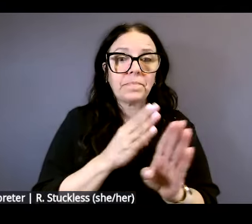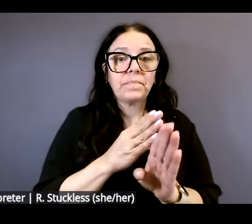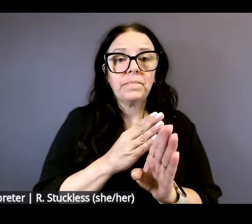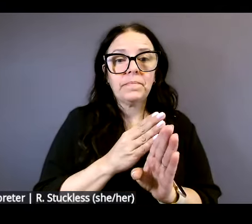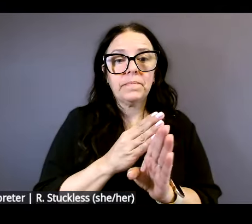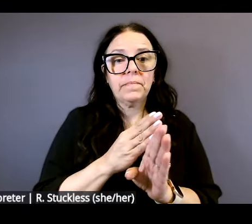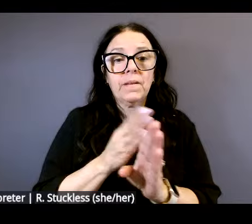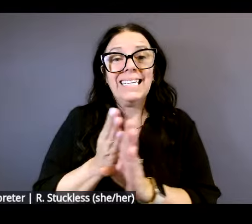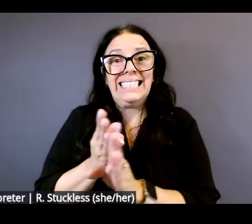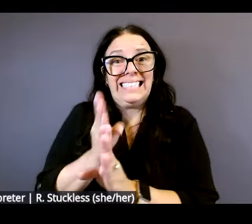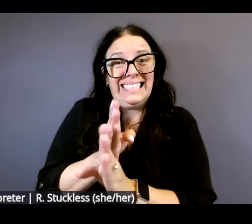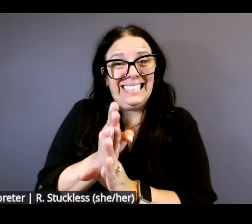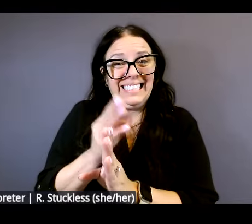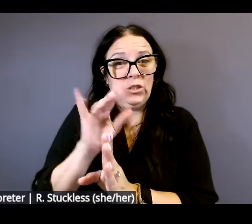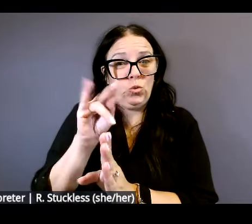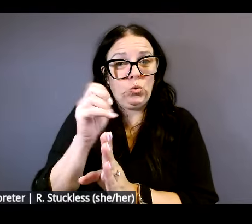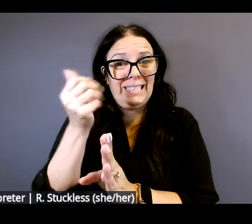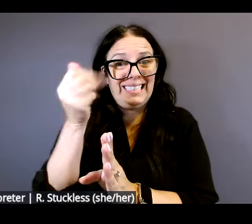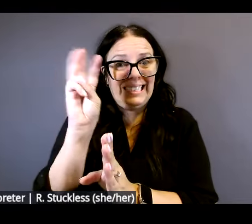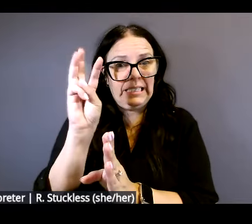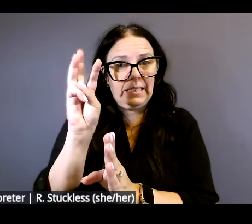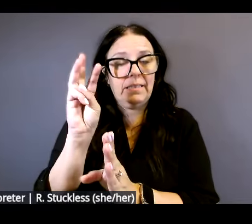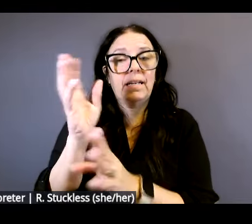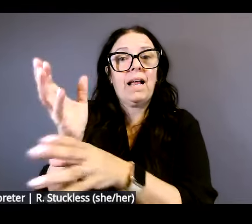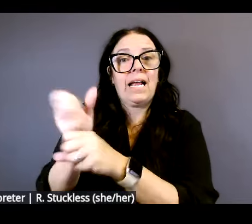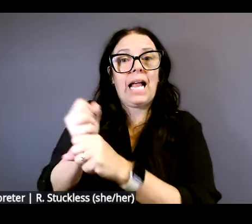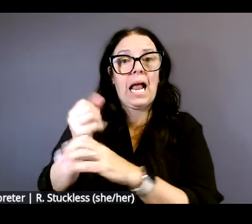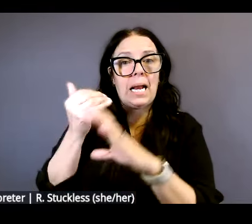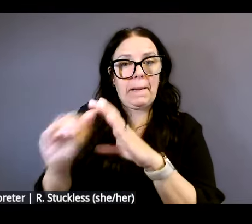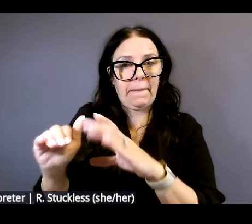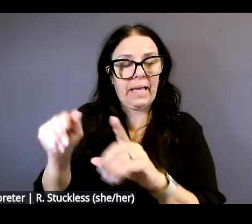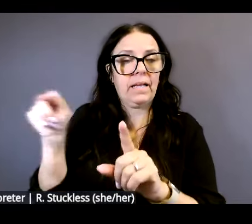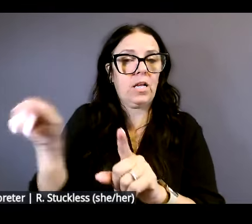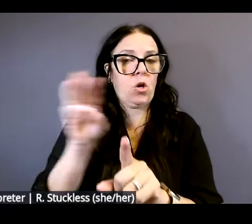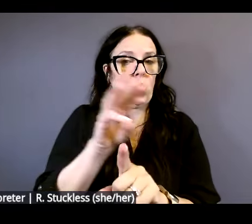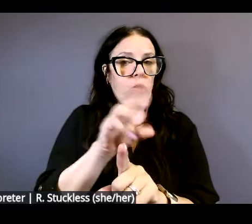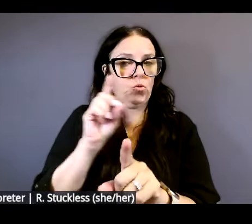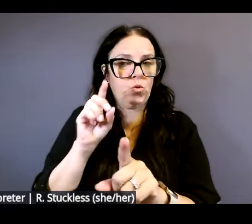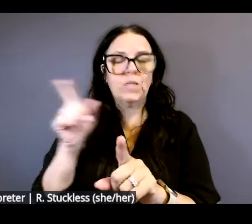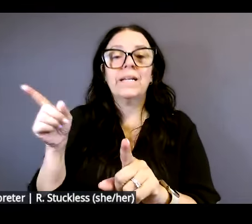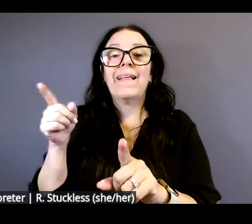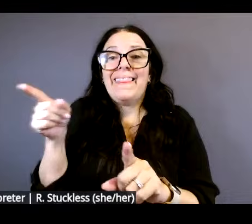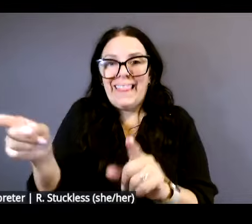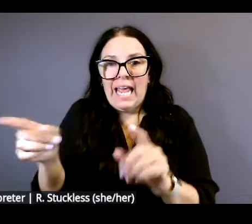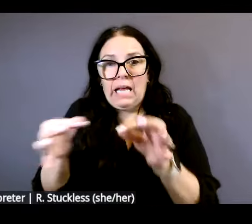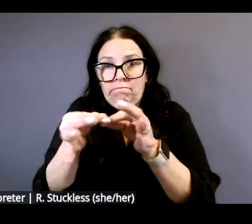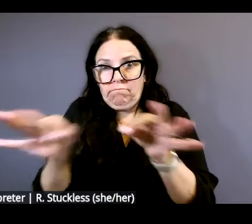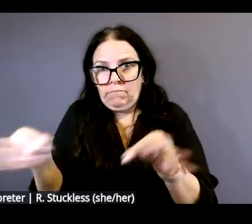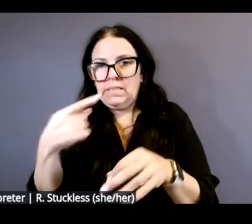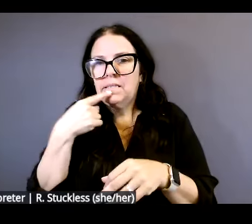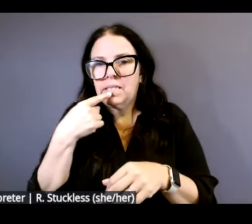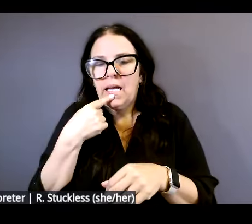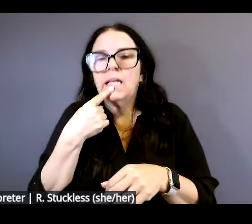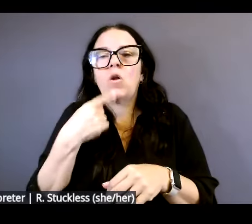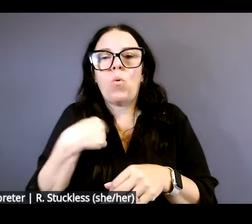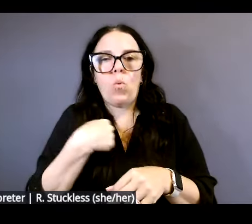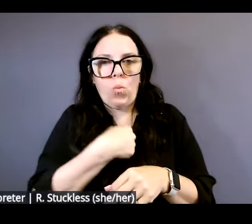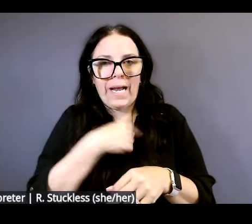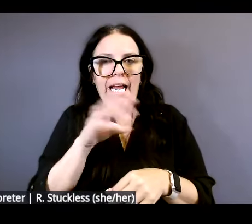email where the sponsor withdrew the petition using the words we withdraw the petition and resubmitted a